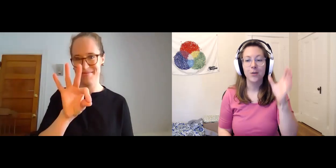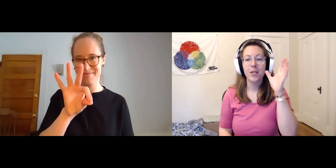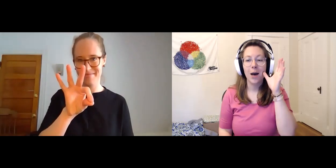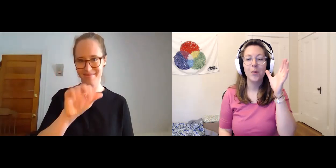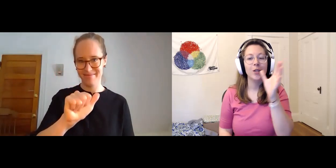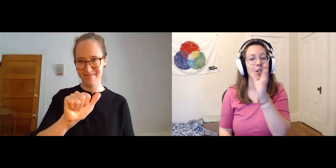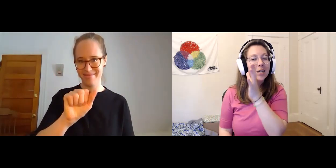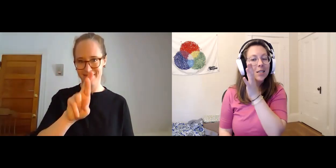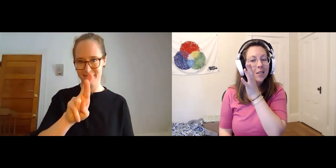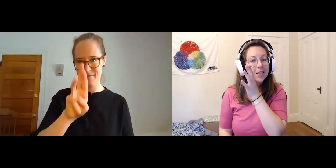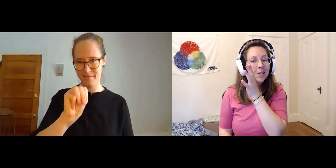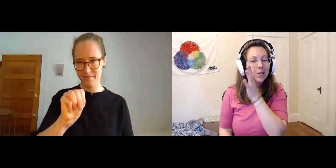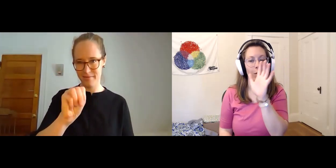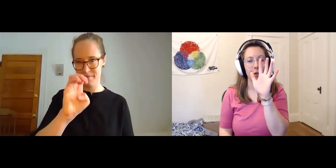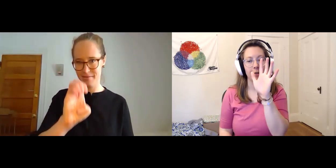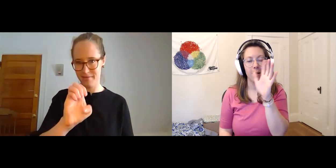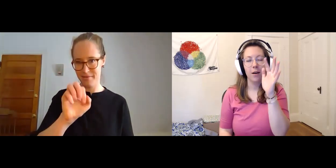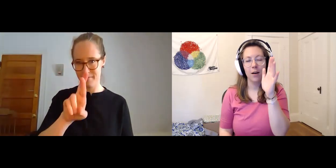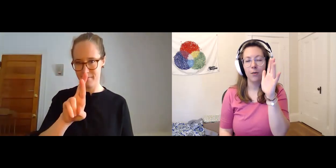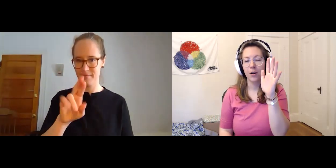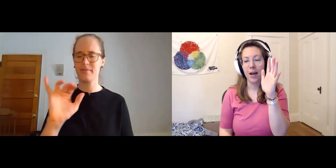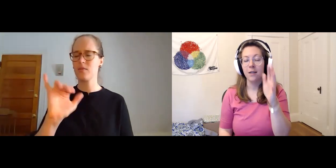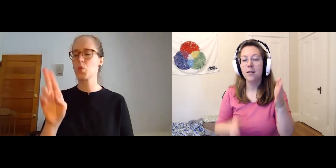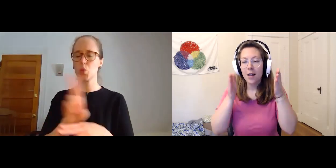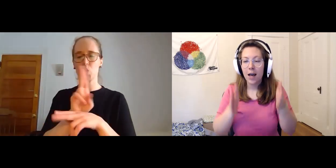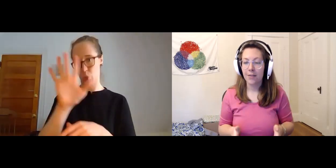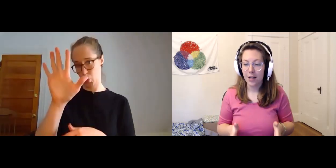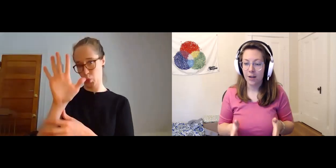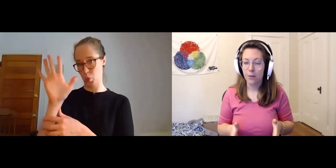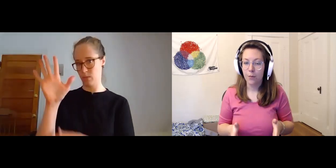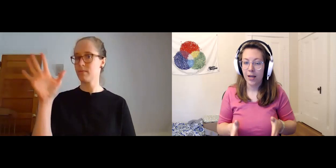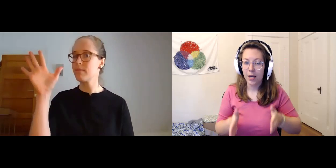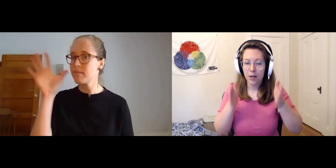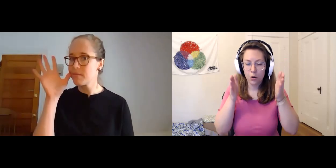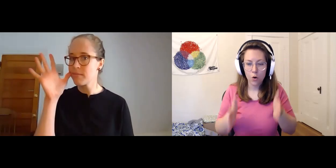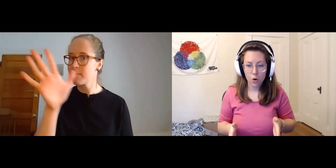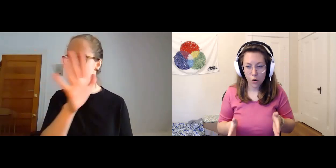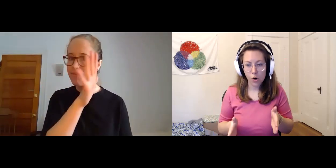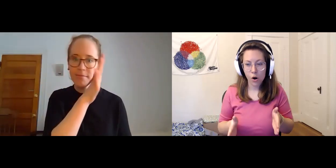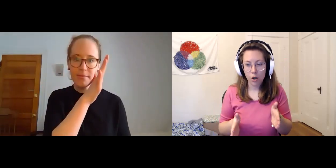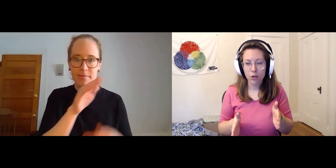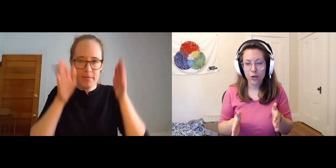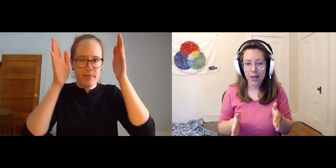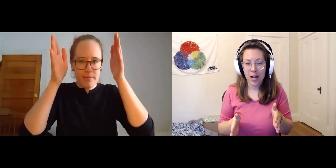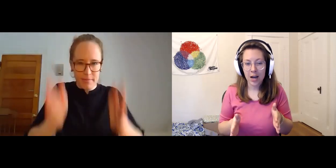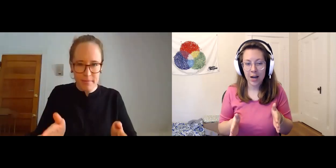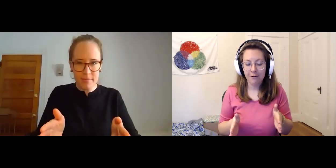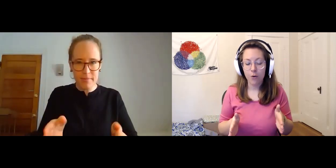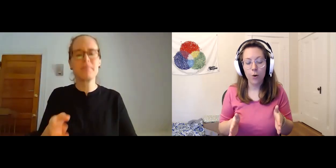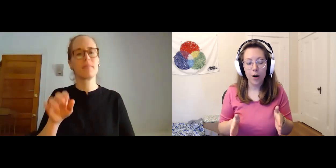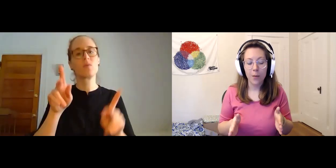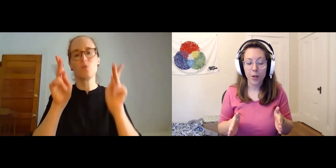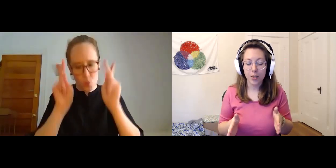So you tap your cheeks with your hand, and then you make straight